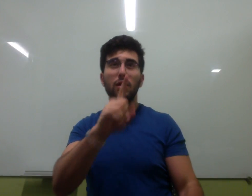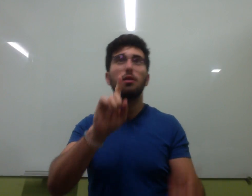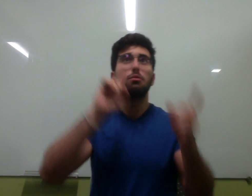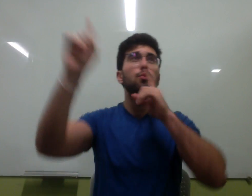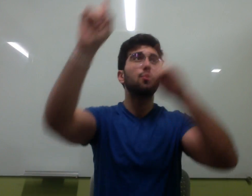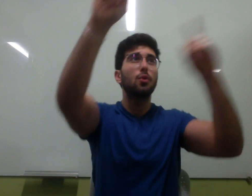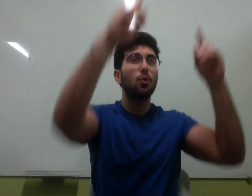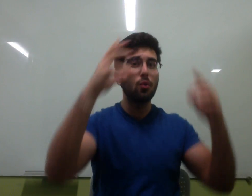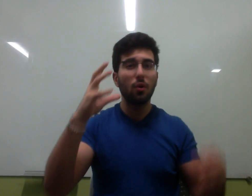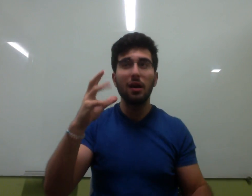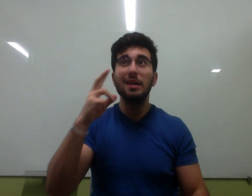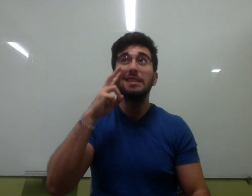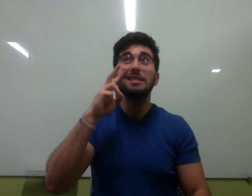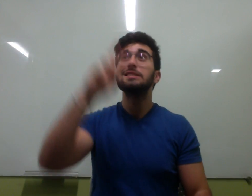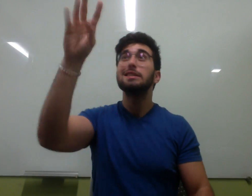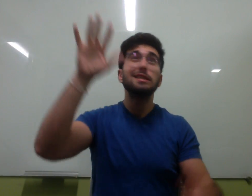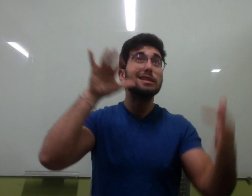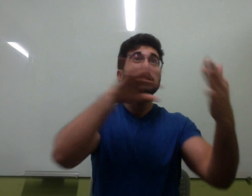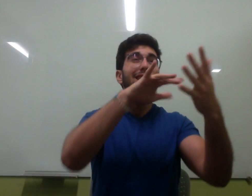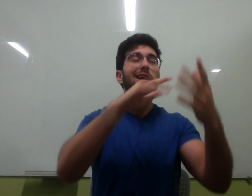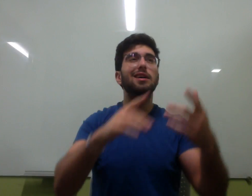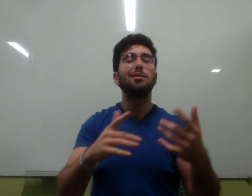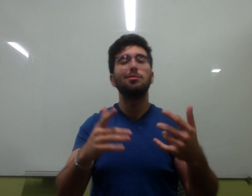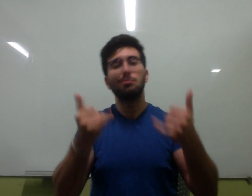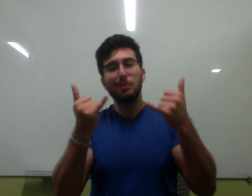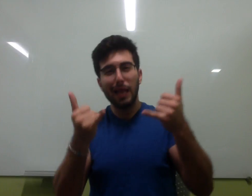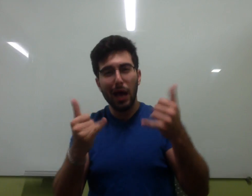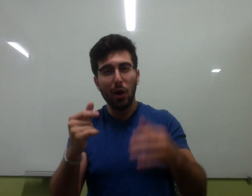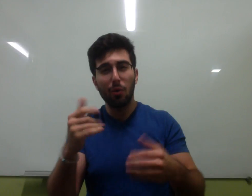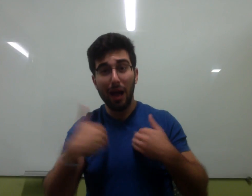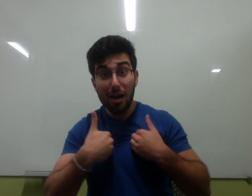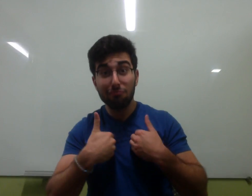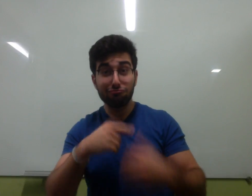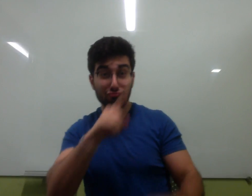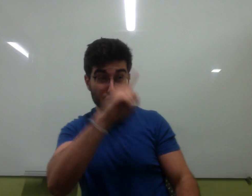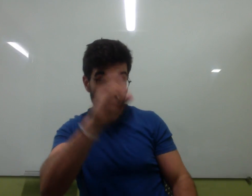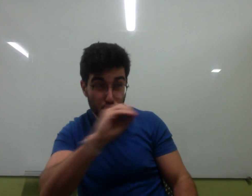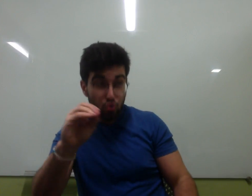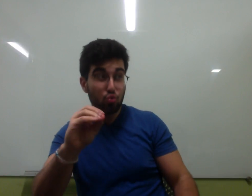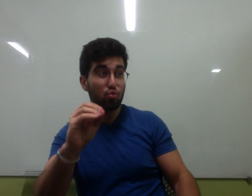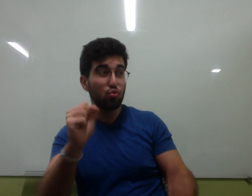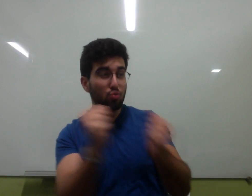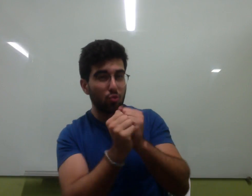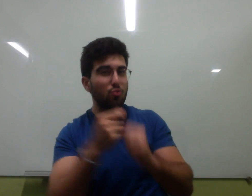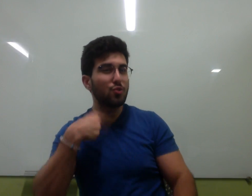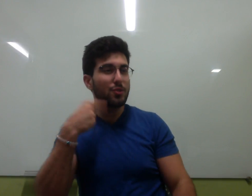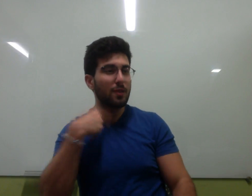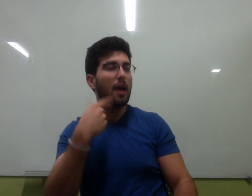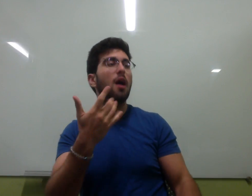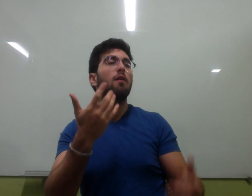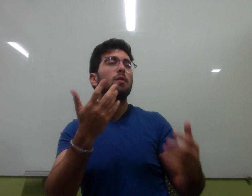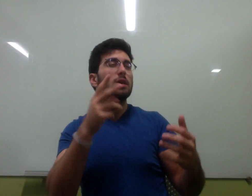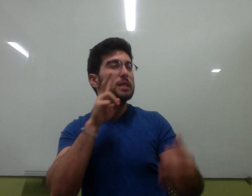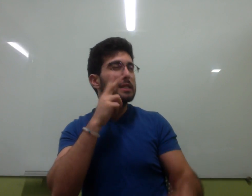see the real giraffes. But now that they've really started to study them out in the field, like systematically and really scientifically, they're finding